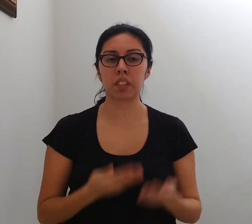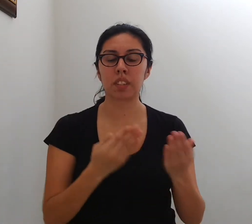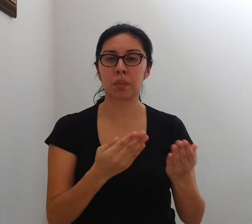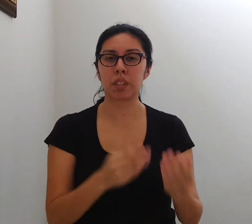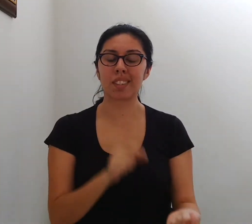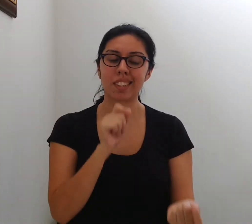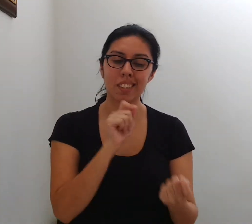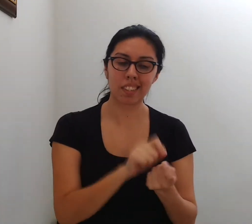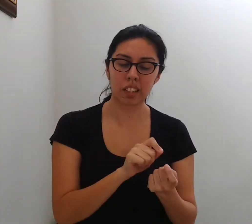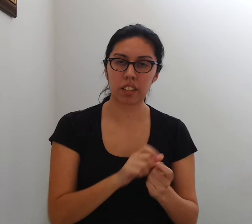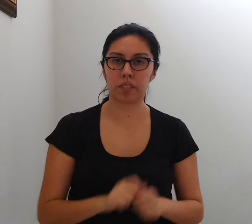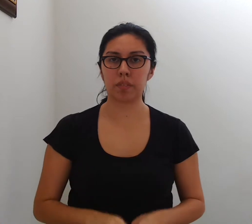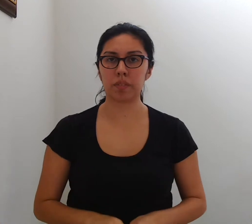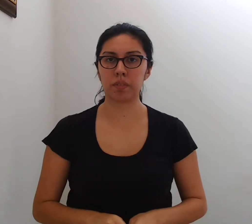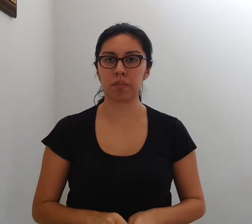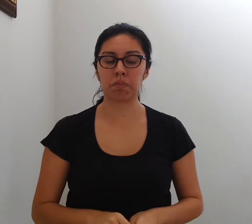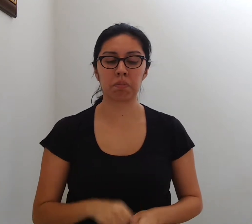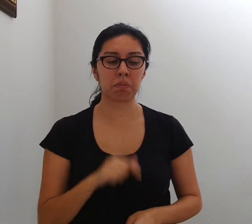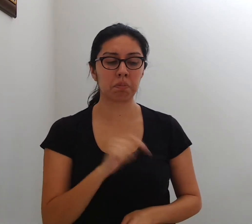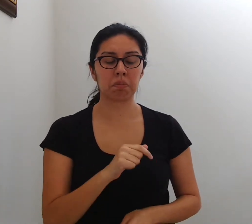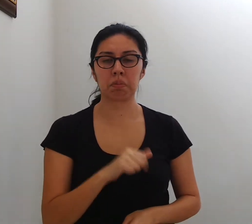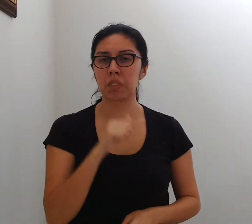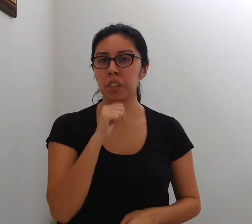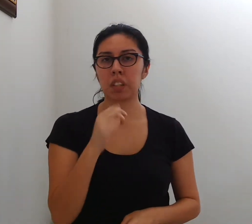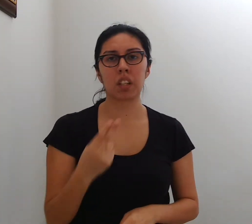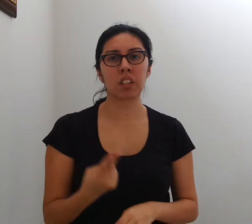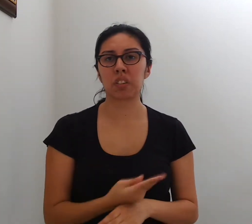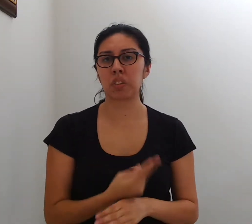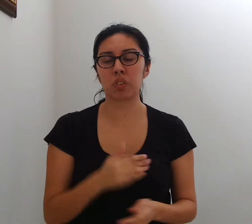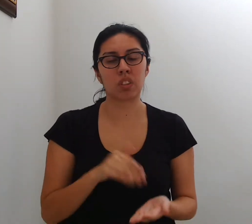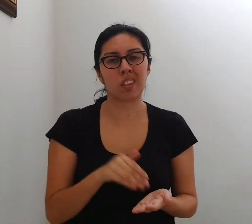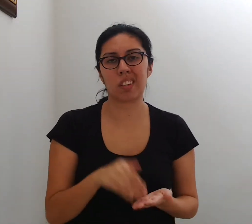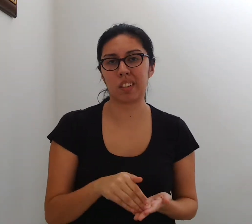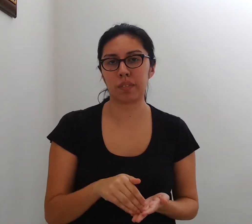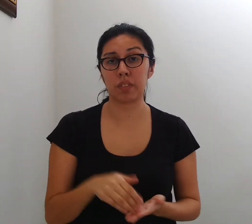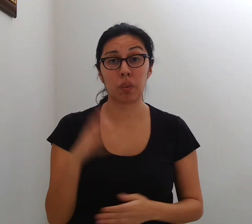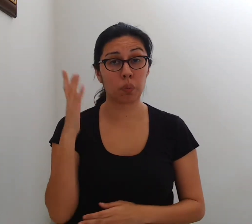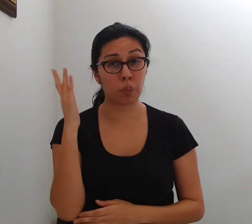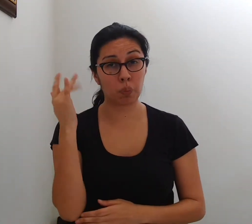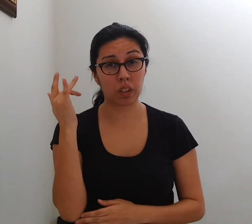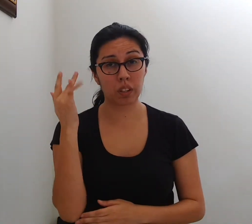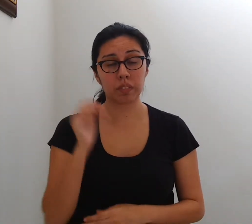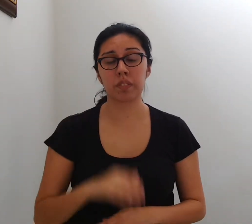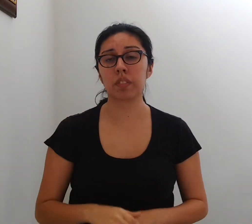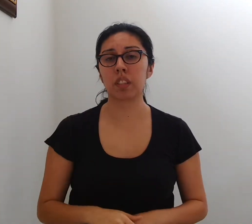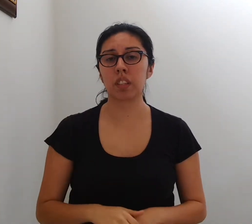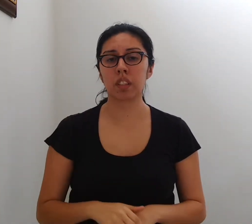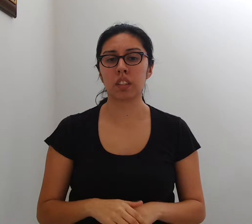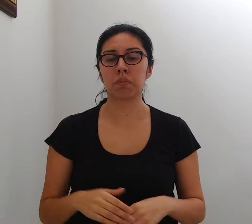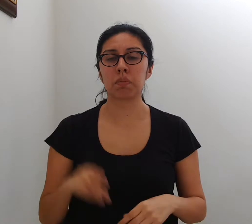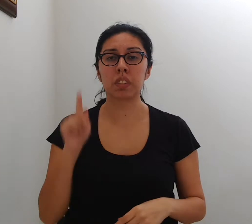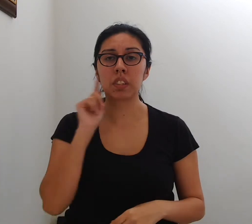Translating is not commonly used, as many English users frequently do not need the services of